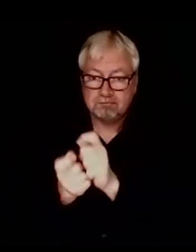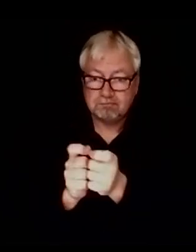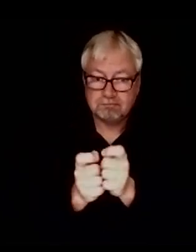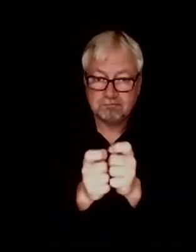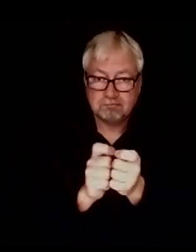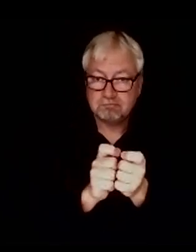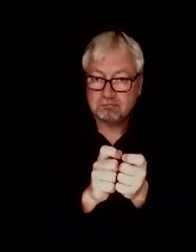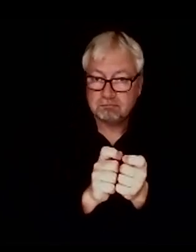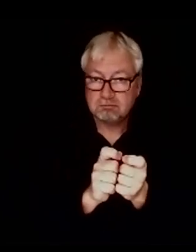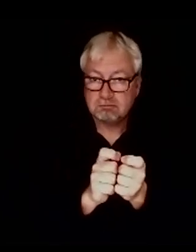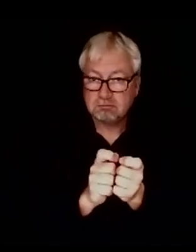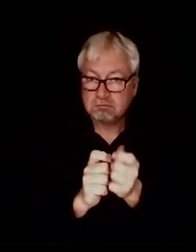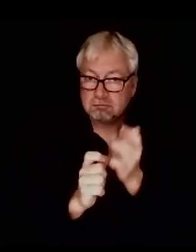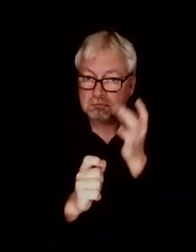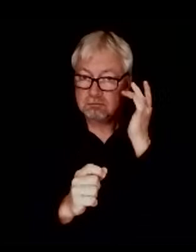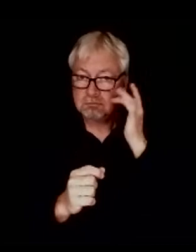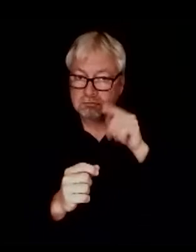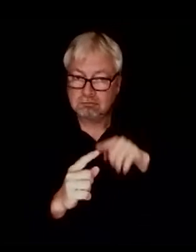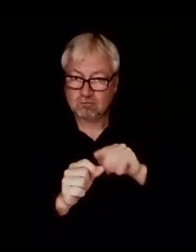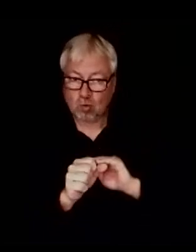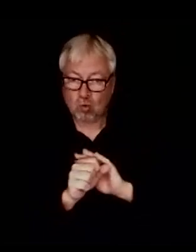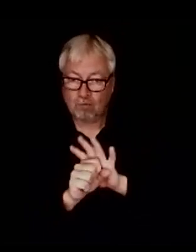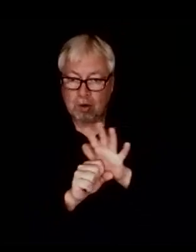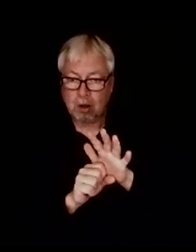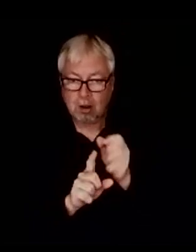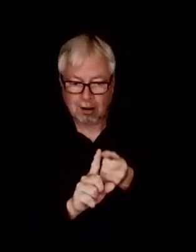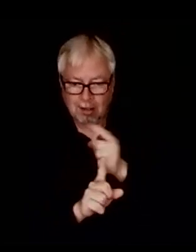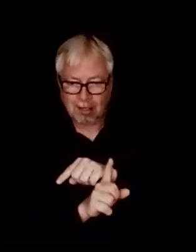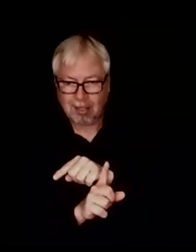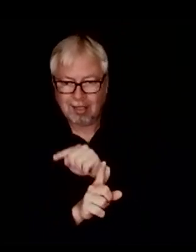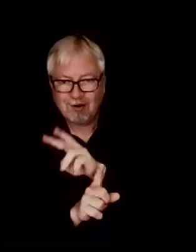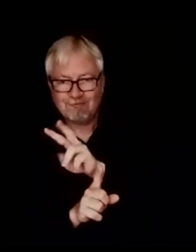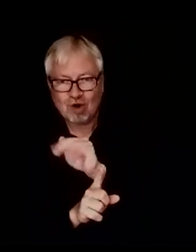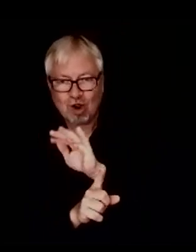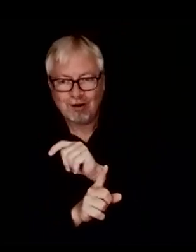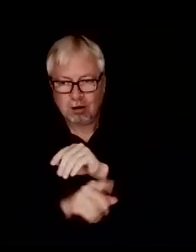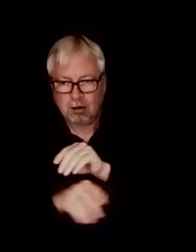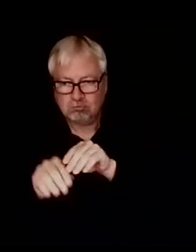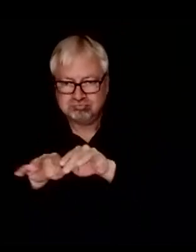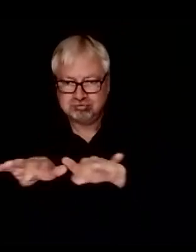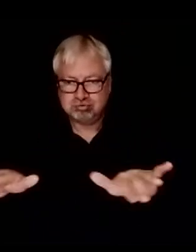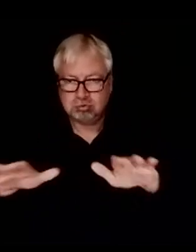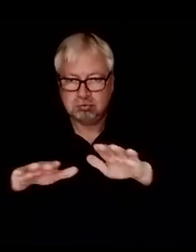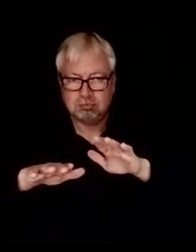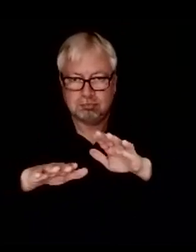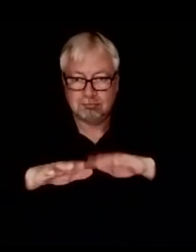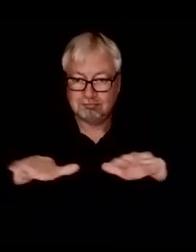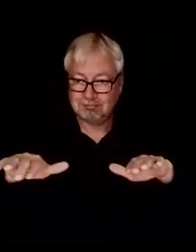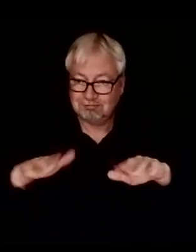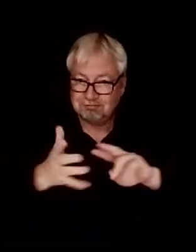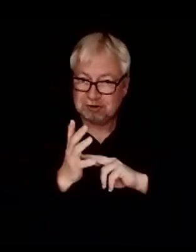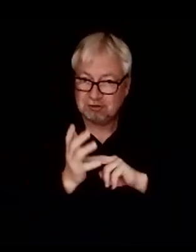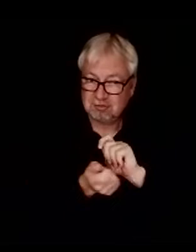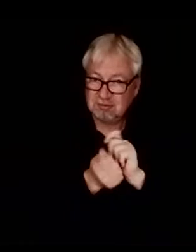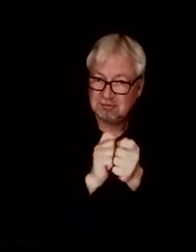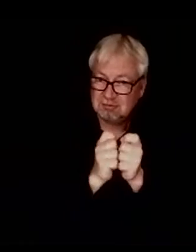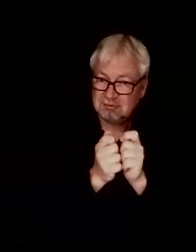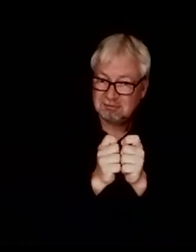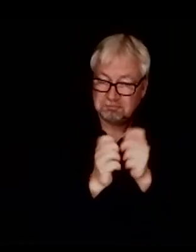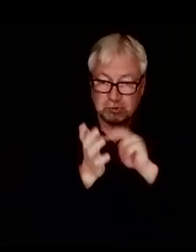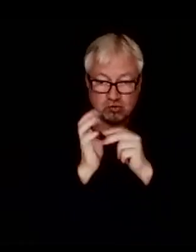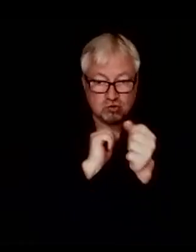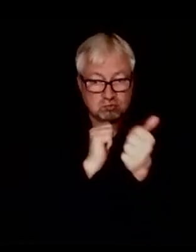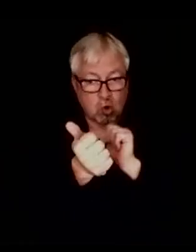differently. Will spring sports seasons continue? Will schools change their programming